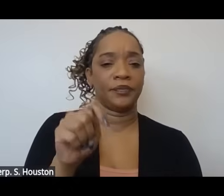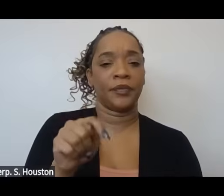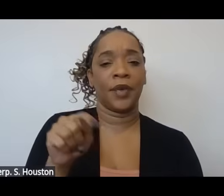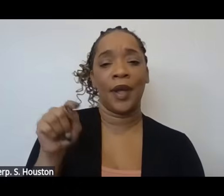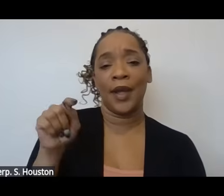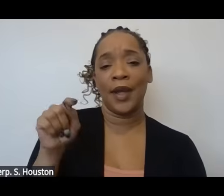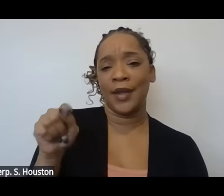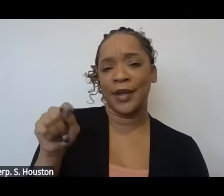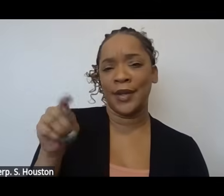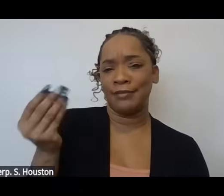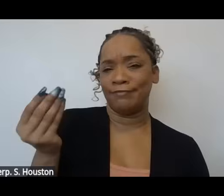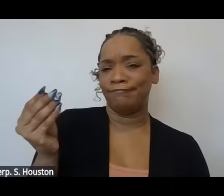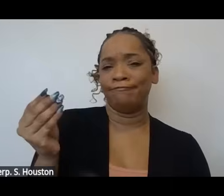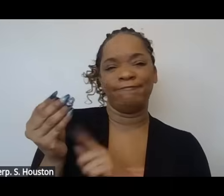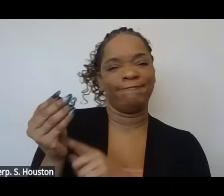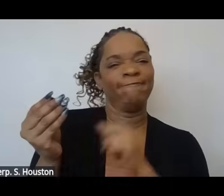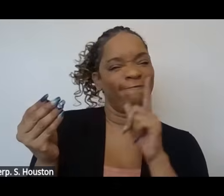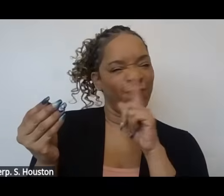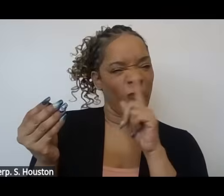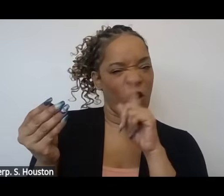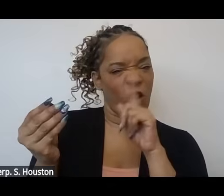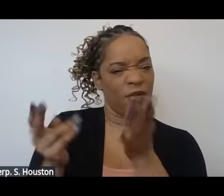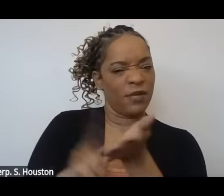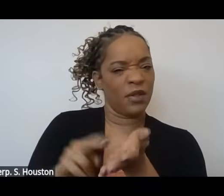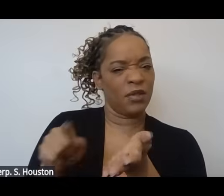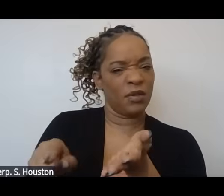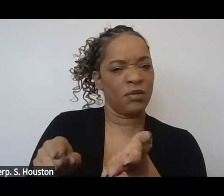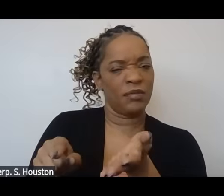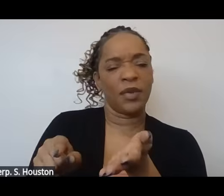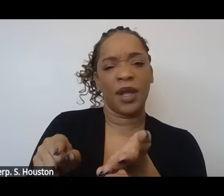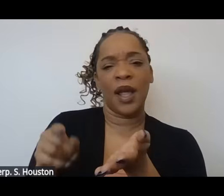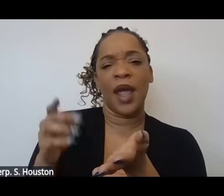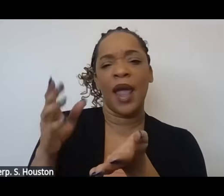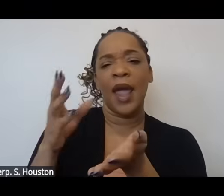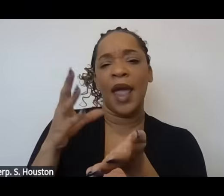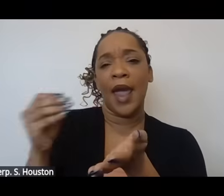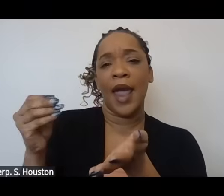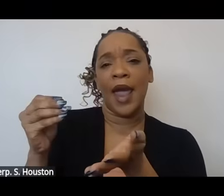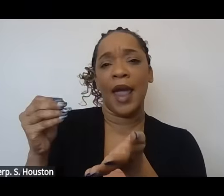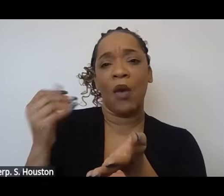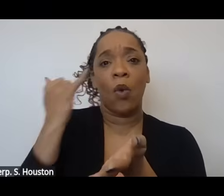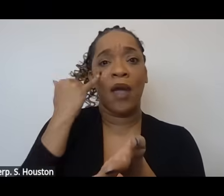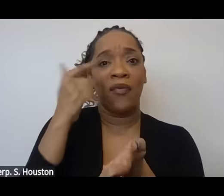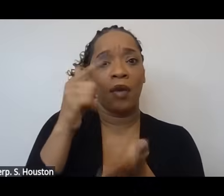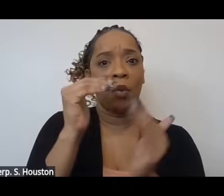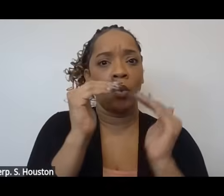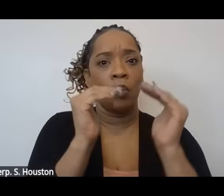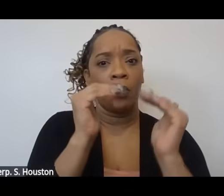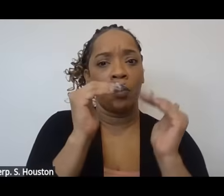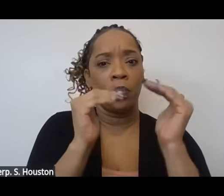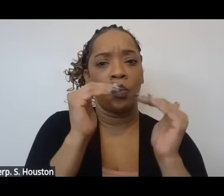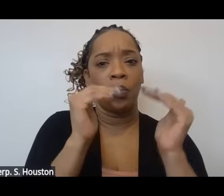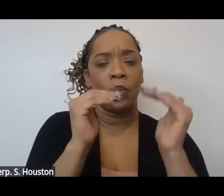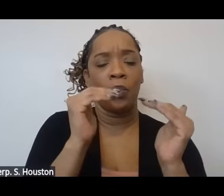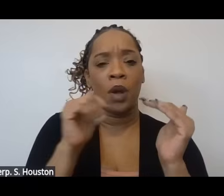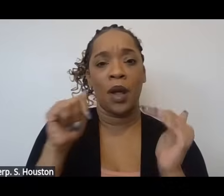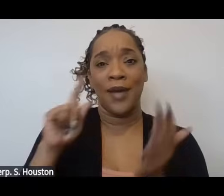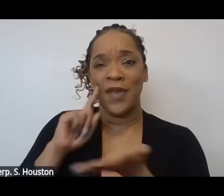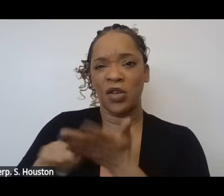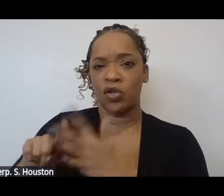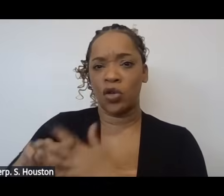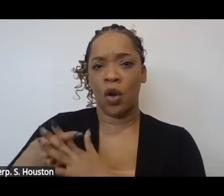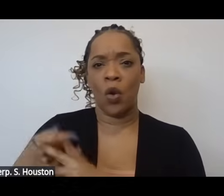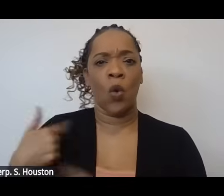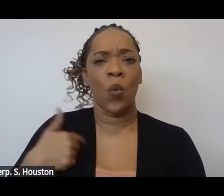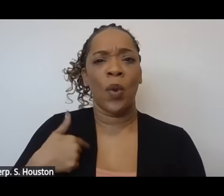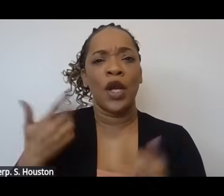now an investigation has started. We don't want to create something here where 3 weeks down the road, we're now coming